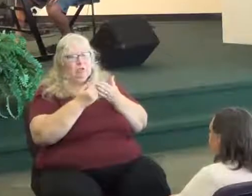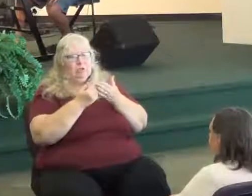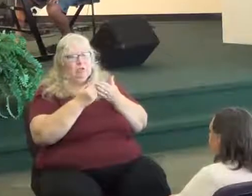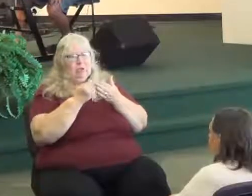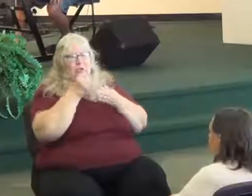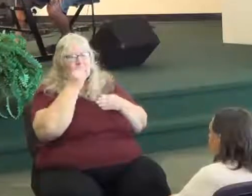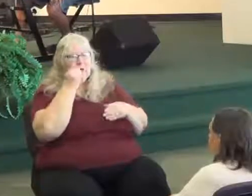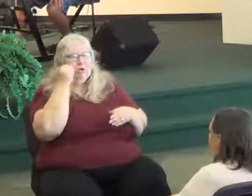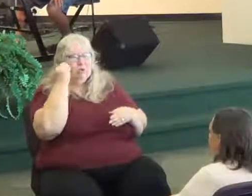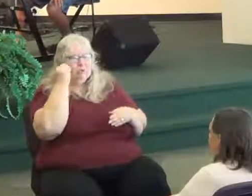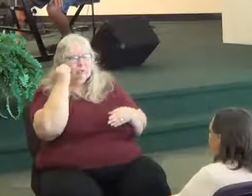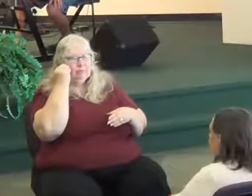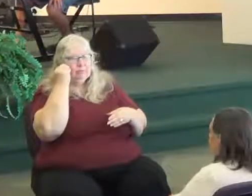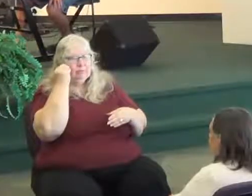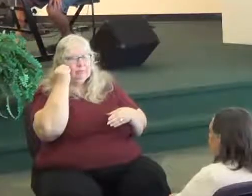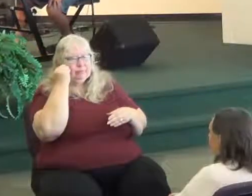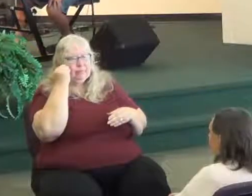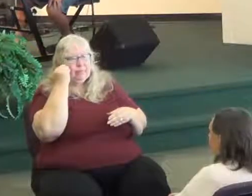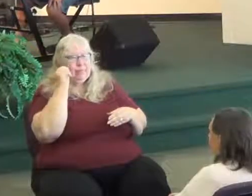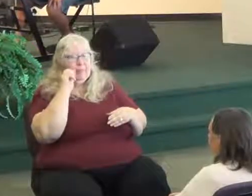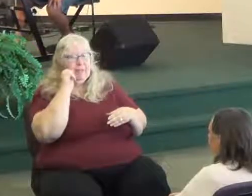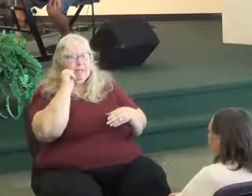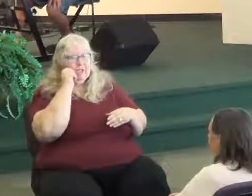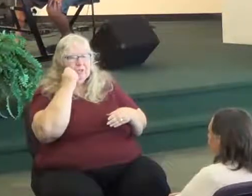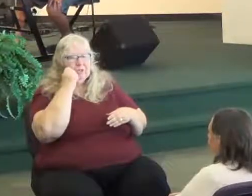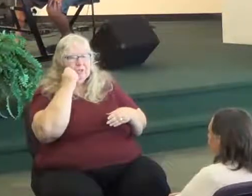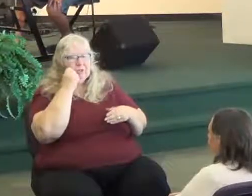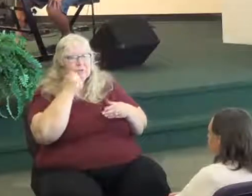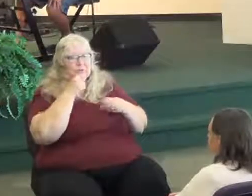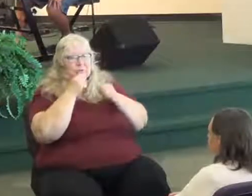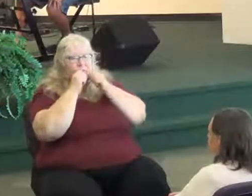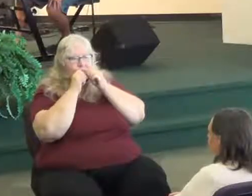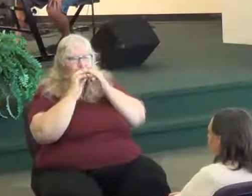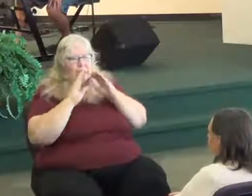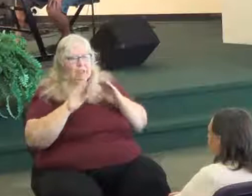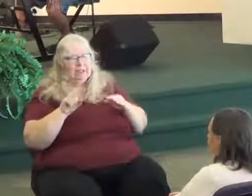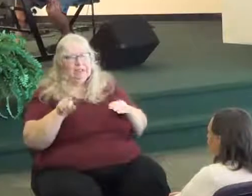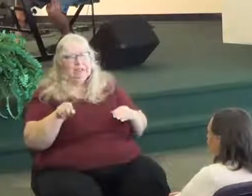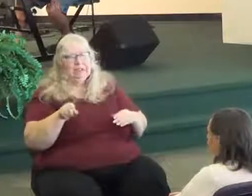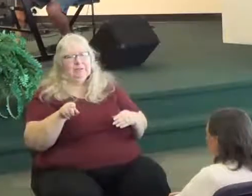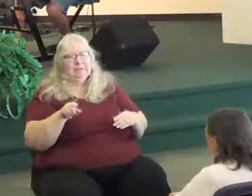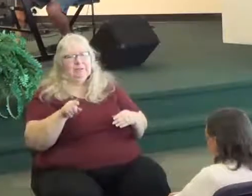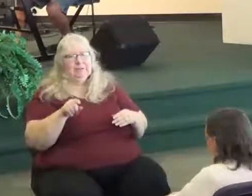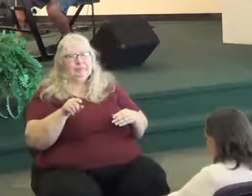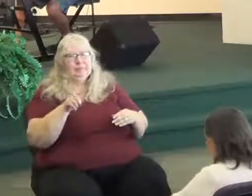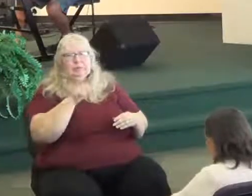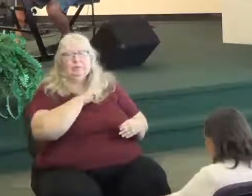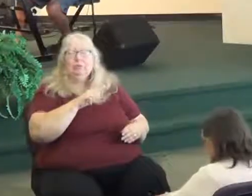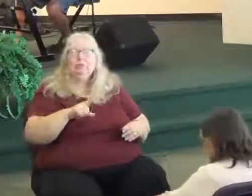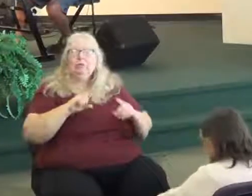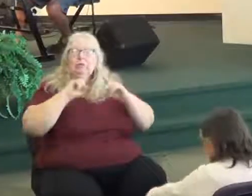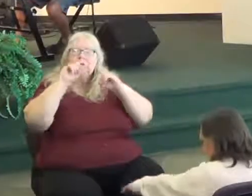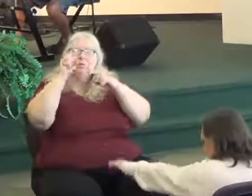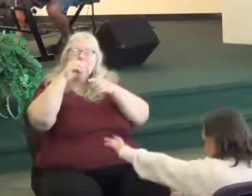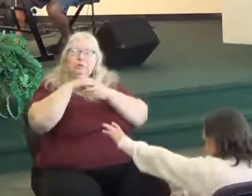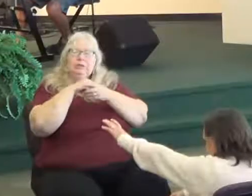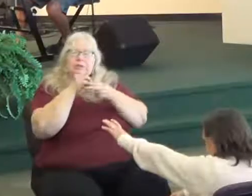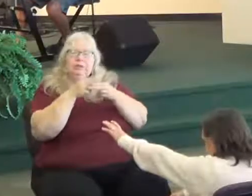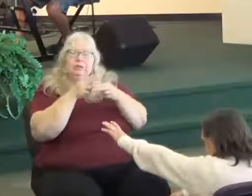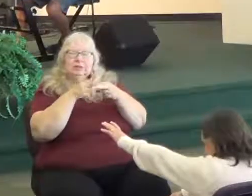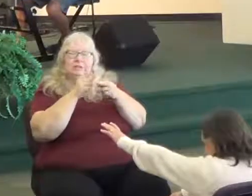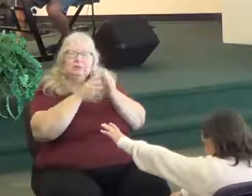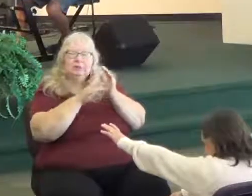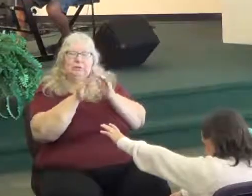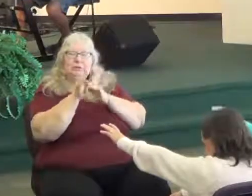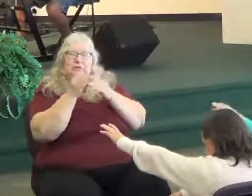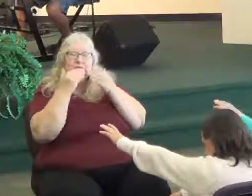But it'd be cool to just bless them. So, Lord, we come to you in the name of Jesus. We're so